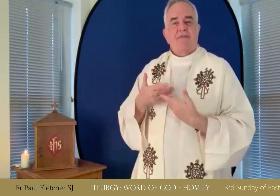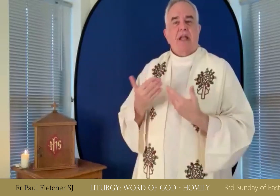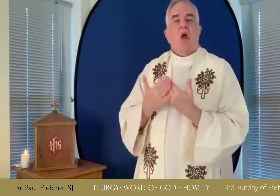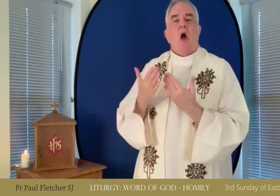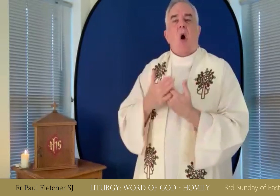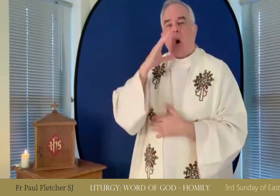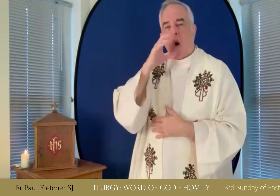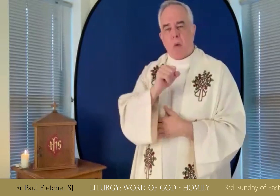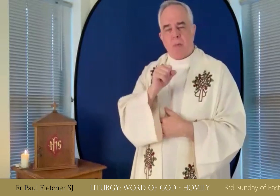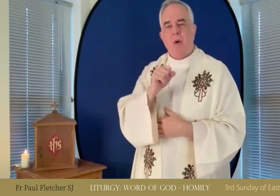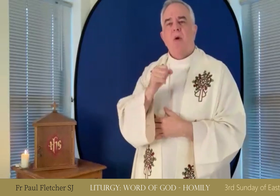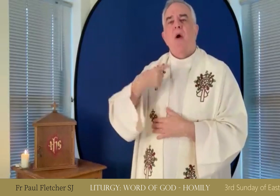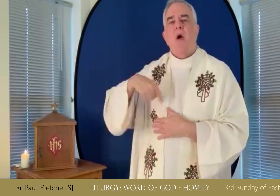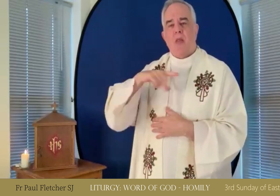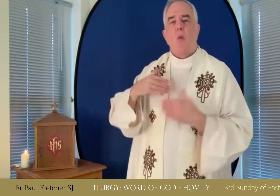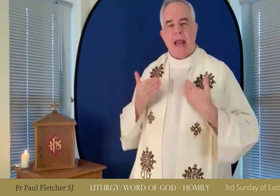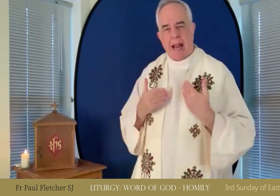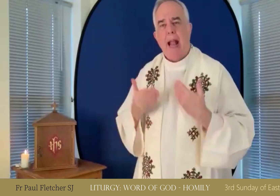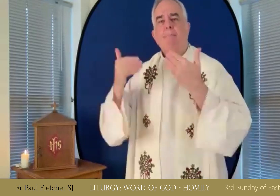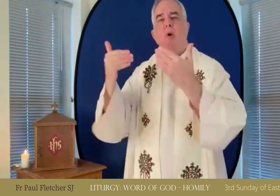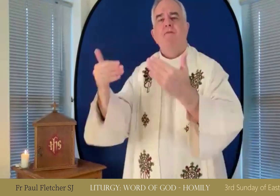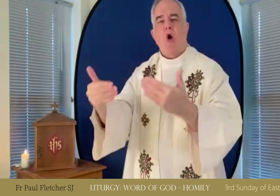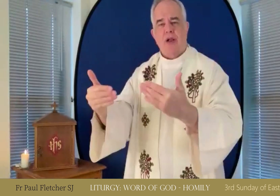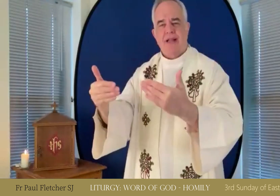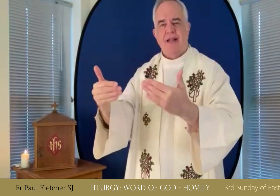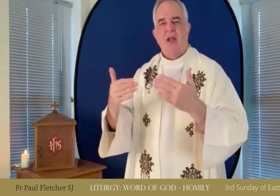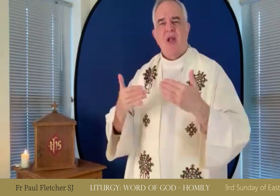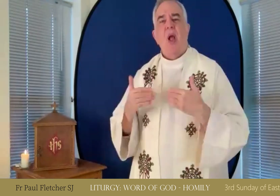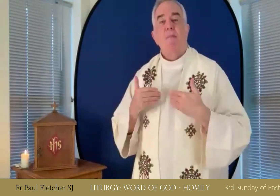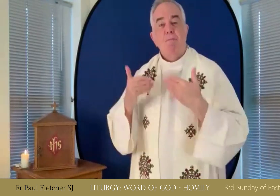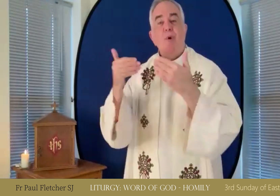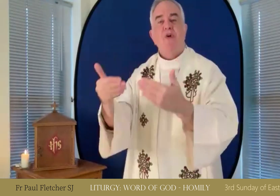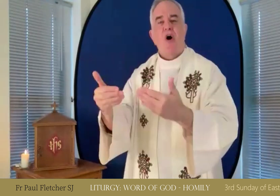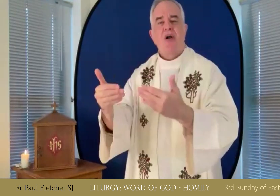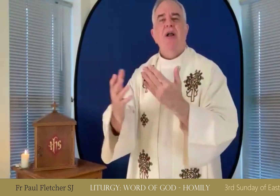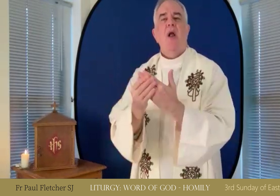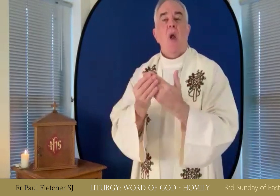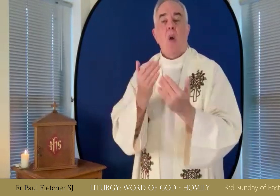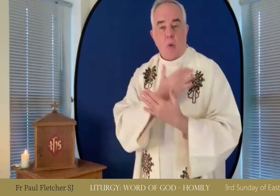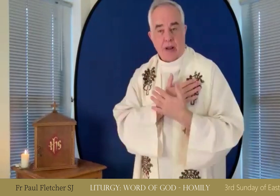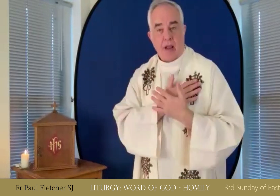us hope that we can move on. Move on with